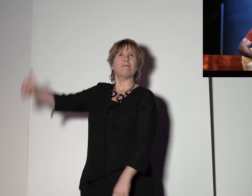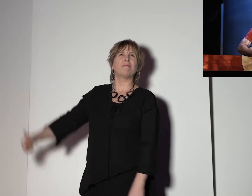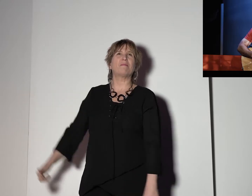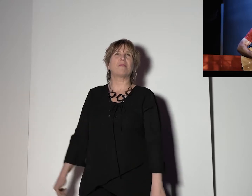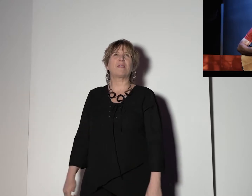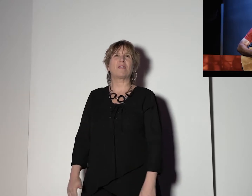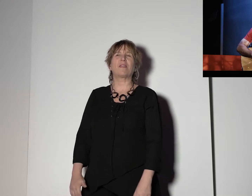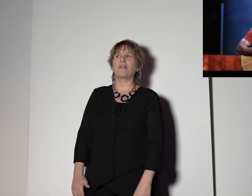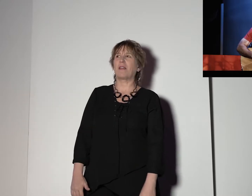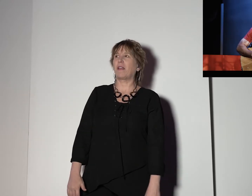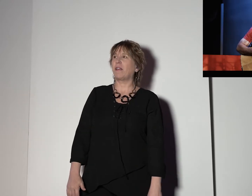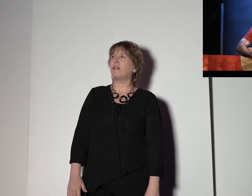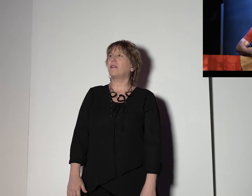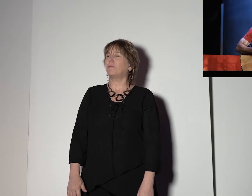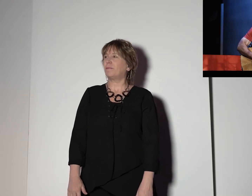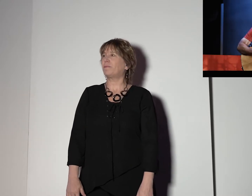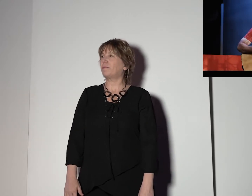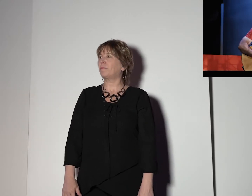stopped you?